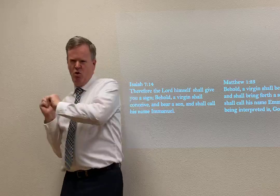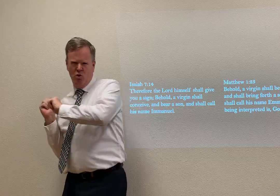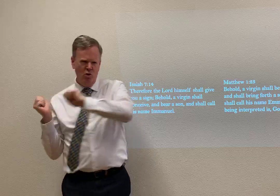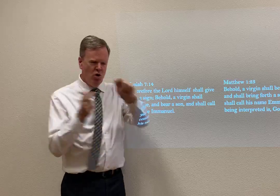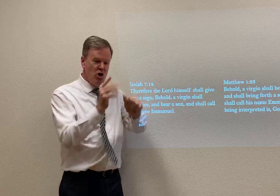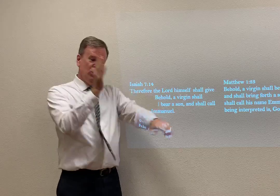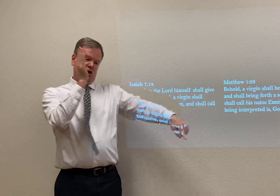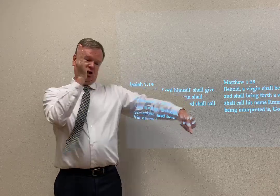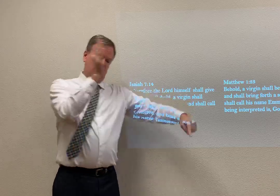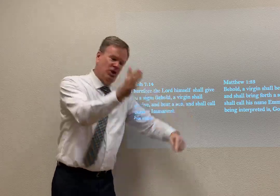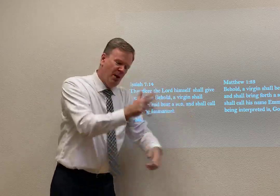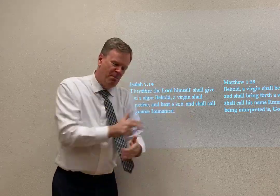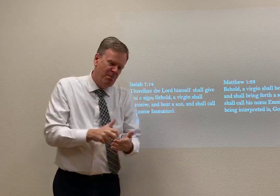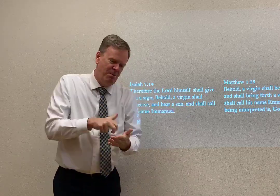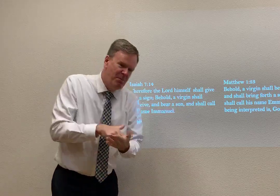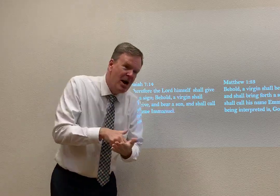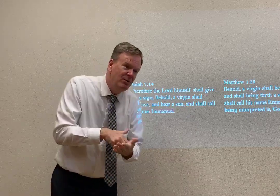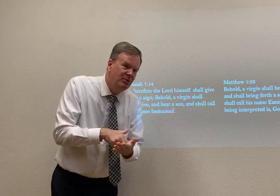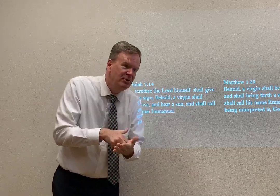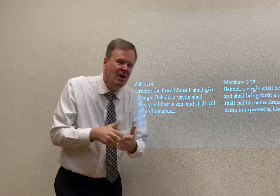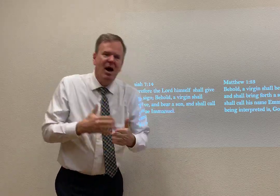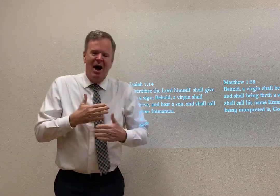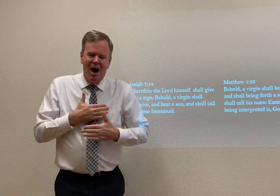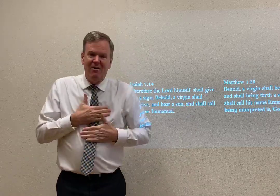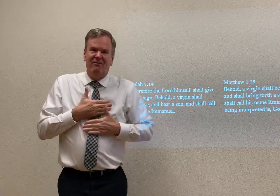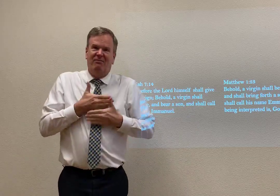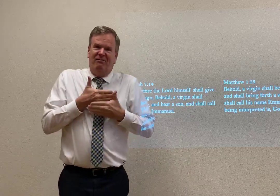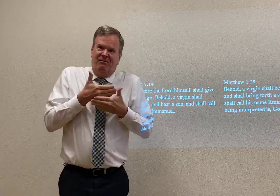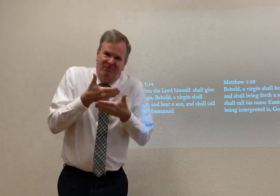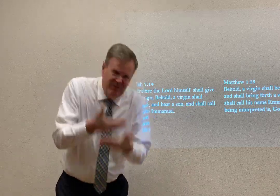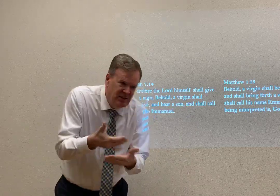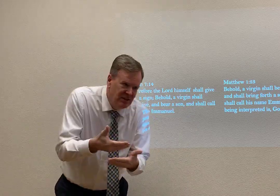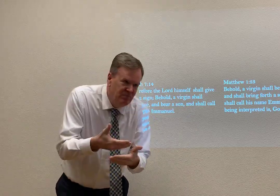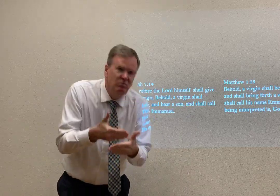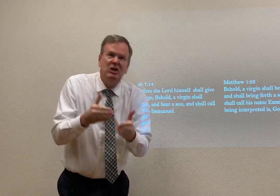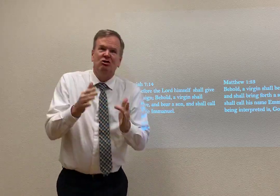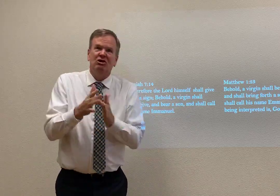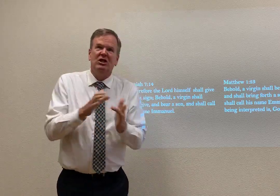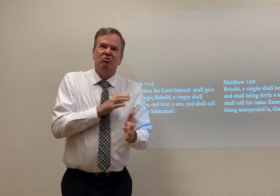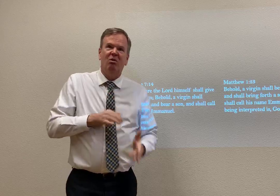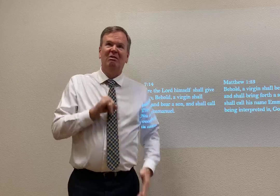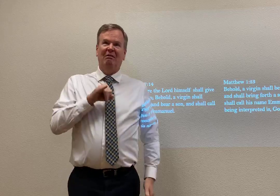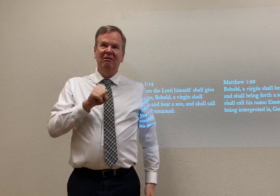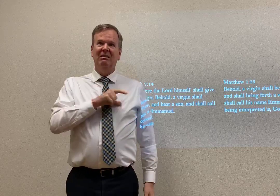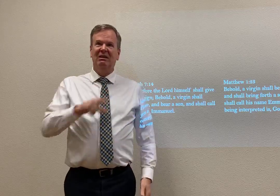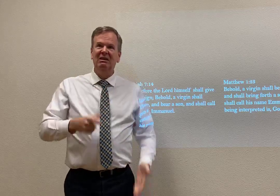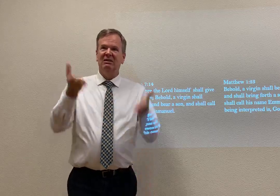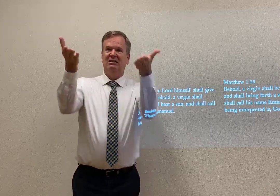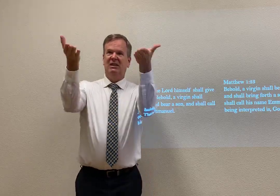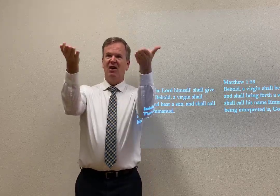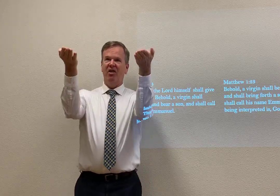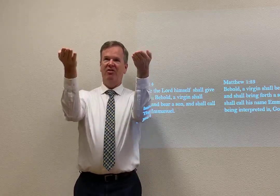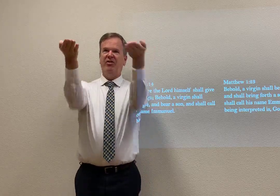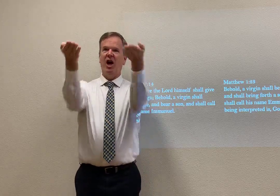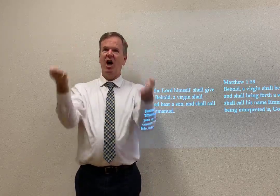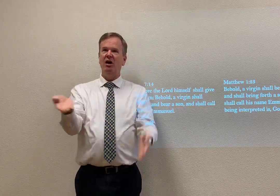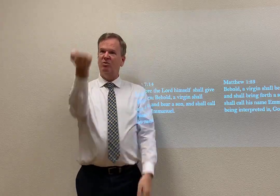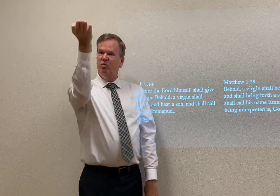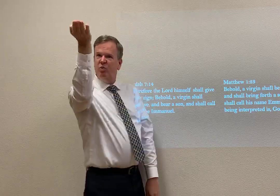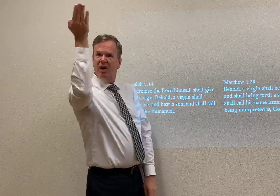eventually, every knee shall bow. And every tongue confess that Jesus Christ is Lord. Right